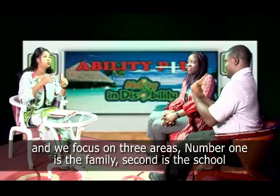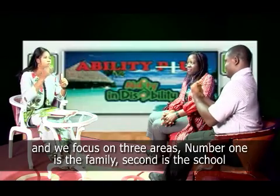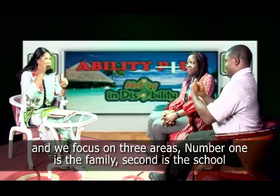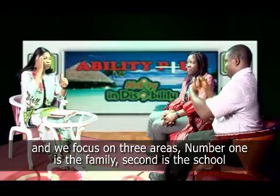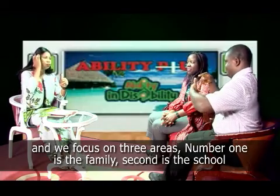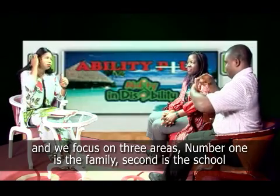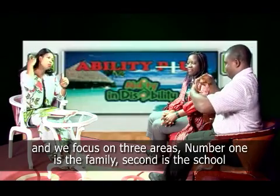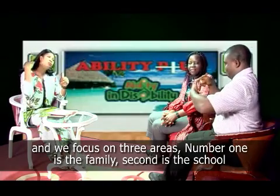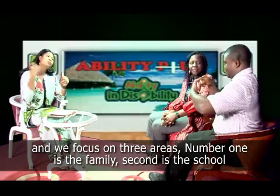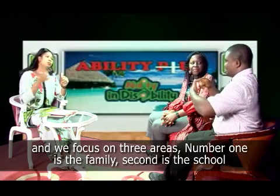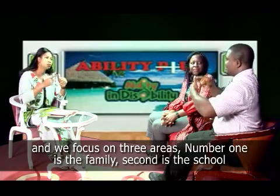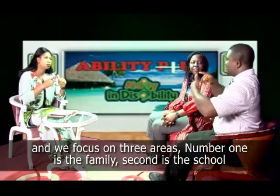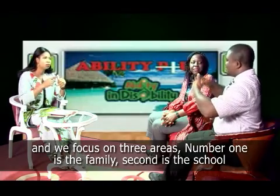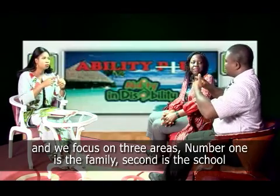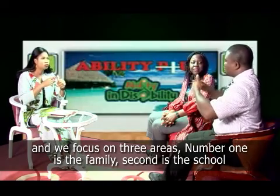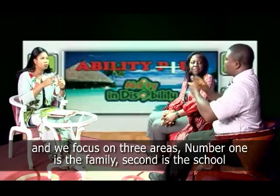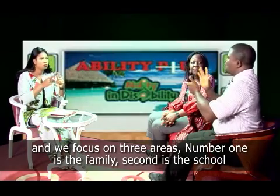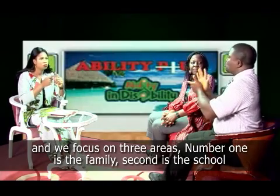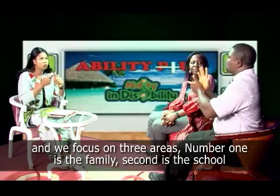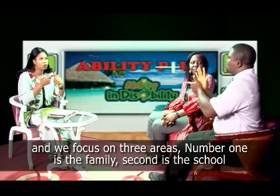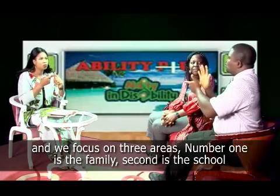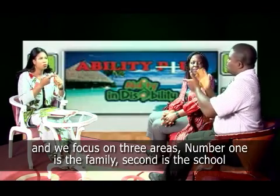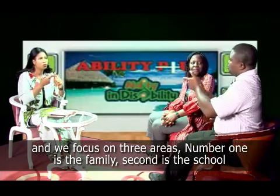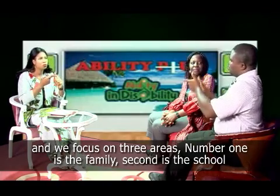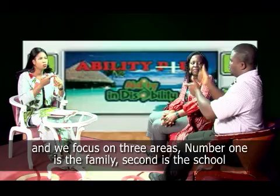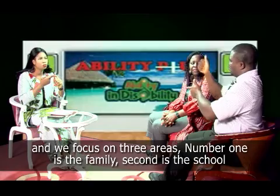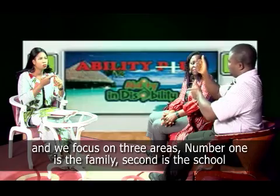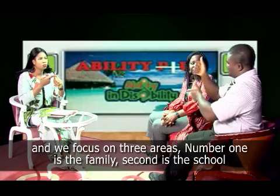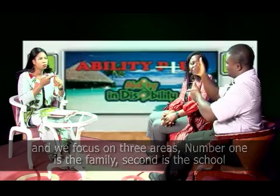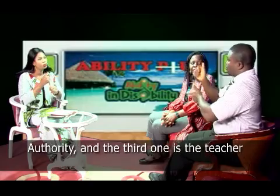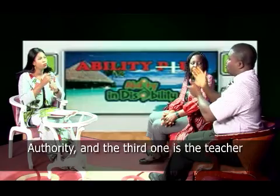is family, and the second one is the school